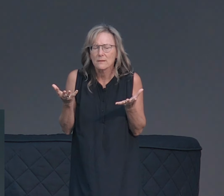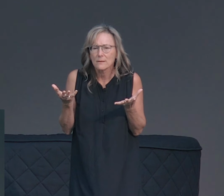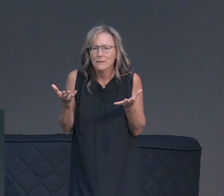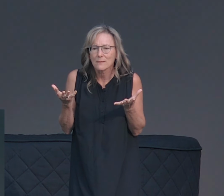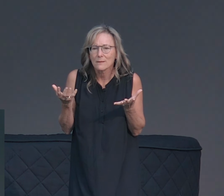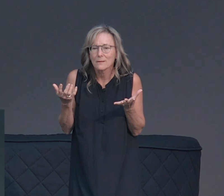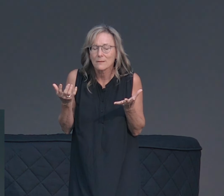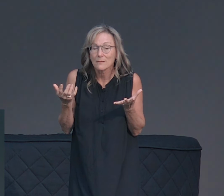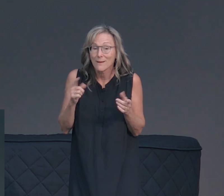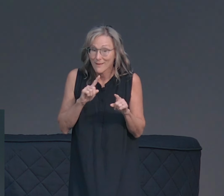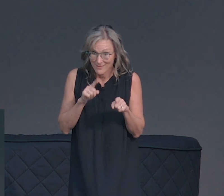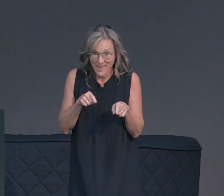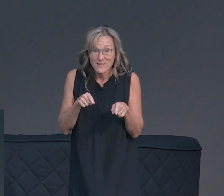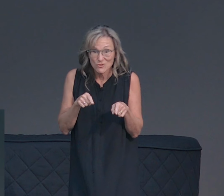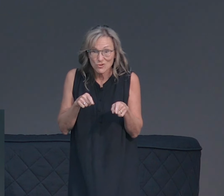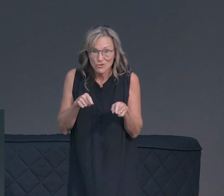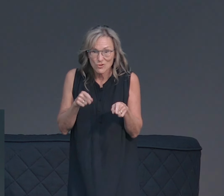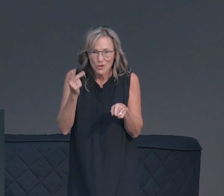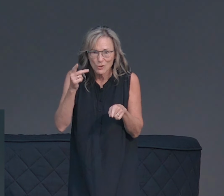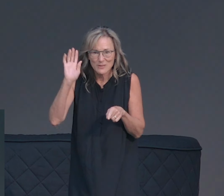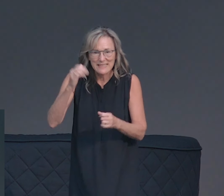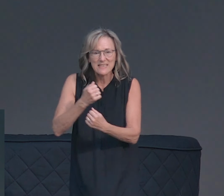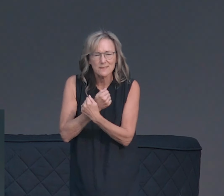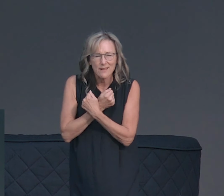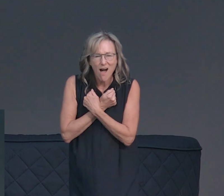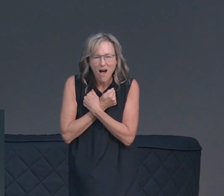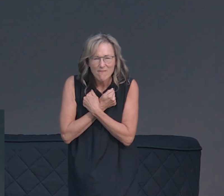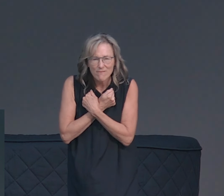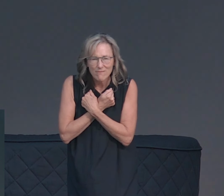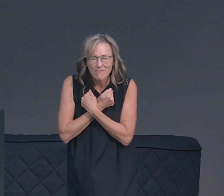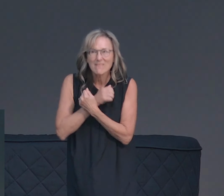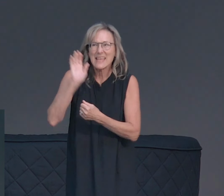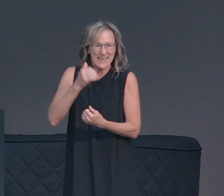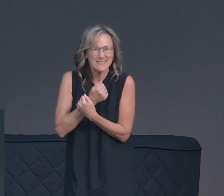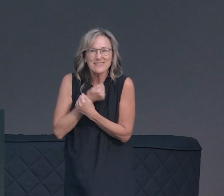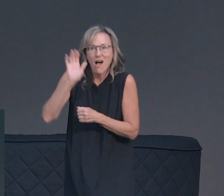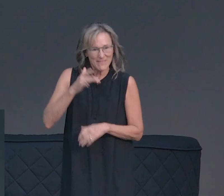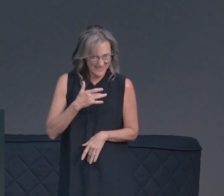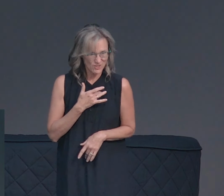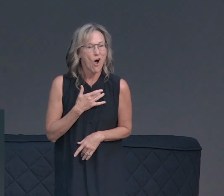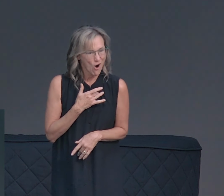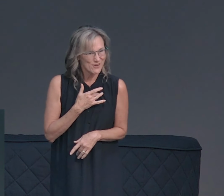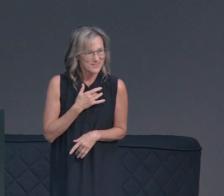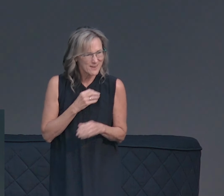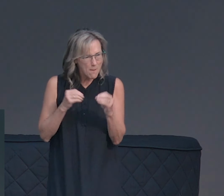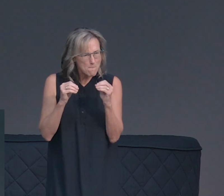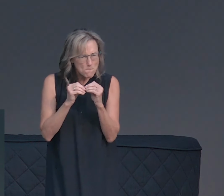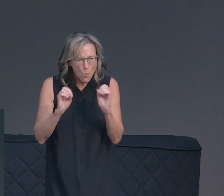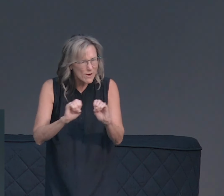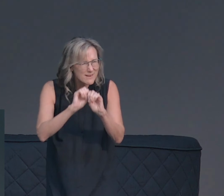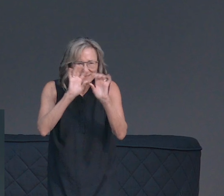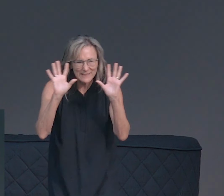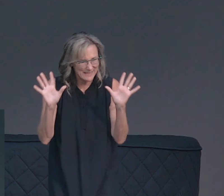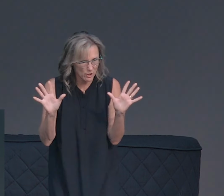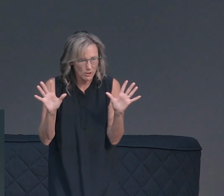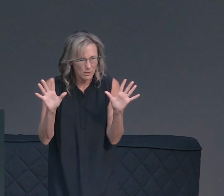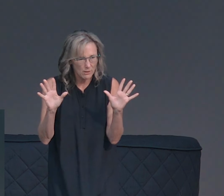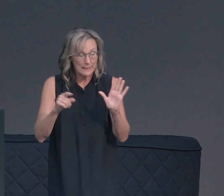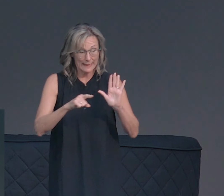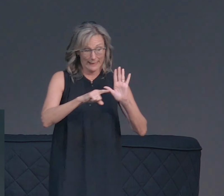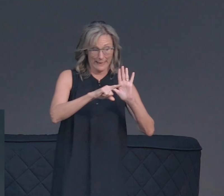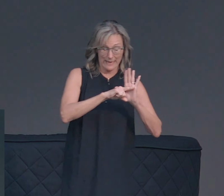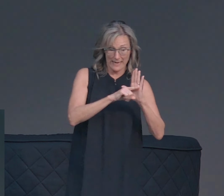I believe the answer is that you will see His love more clearly. You'll see His heart more clearly. In a negative sense,